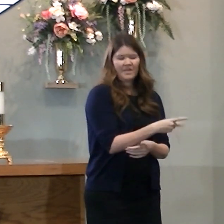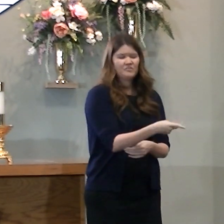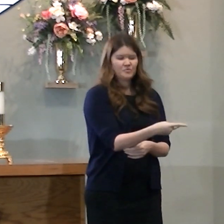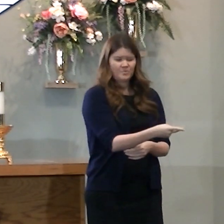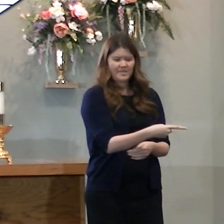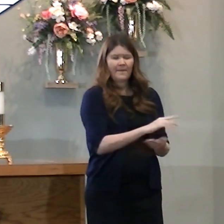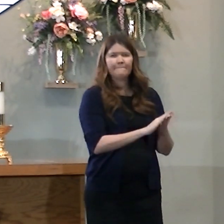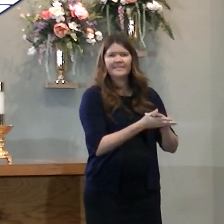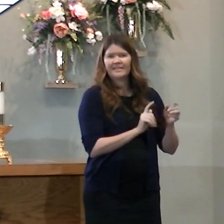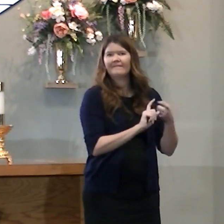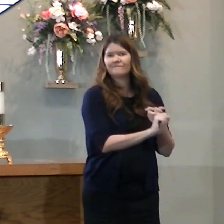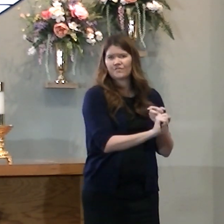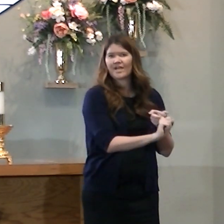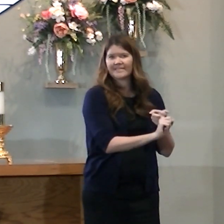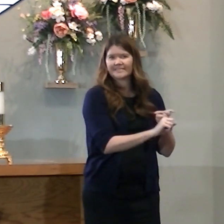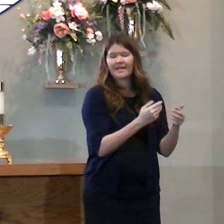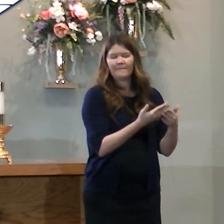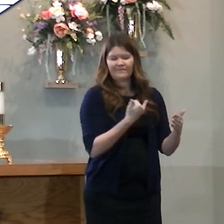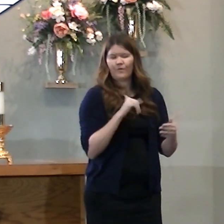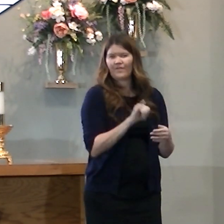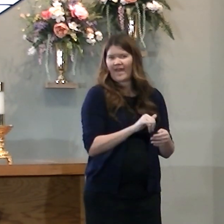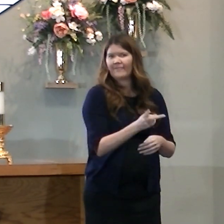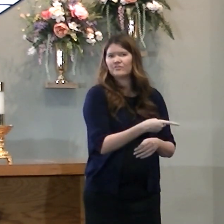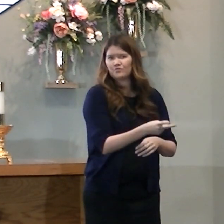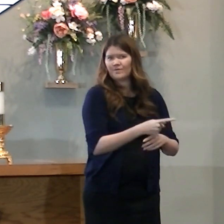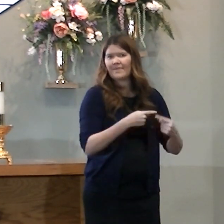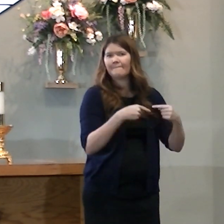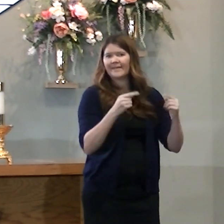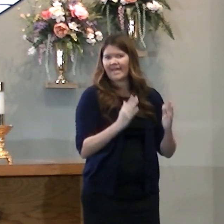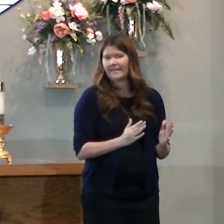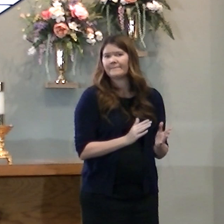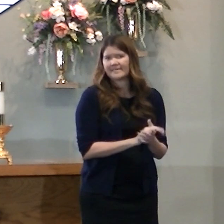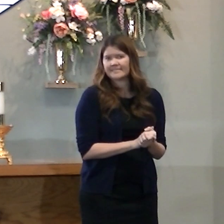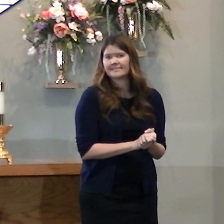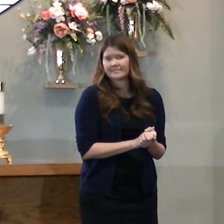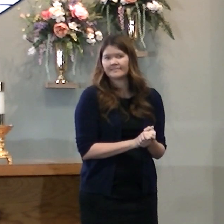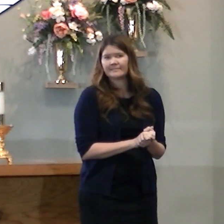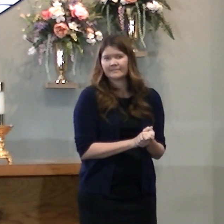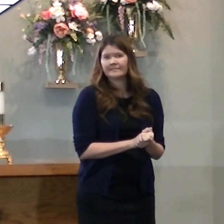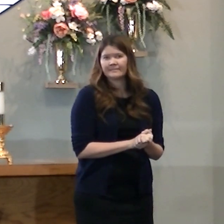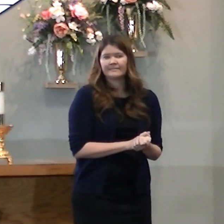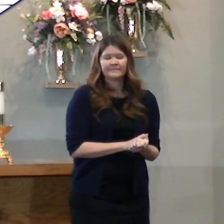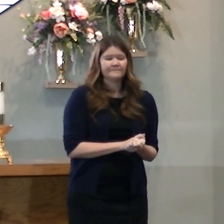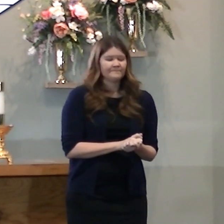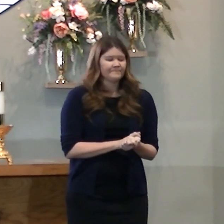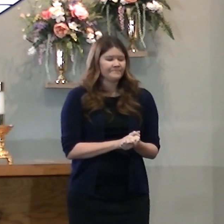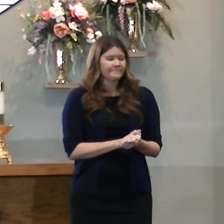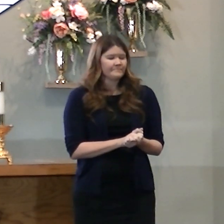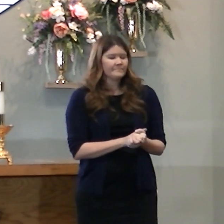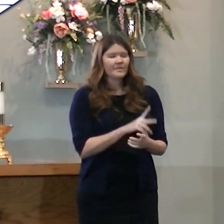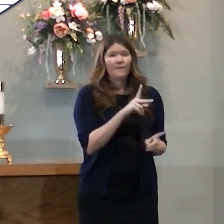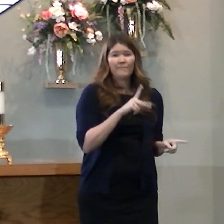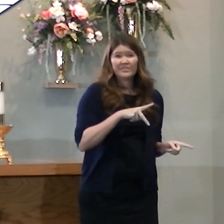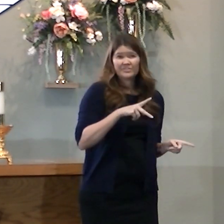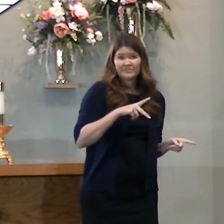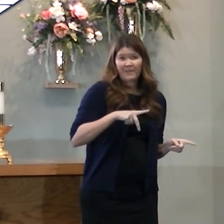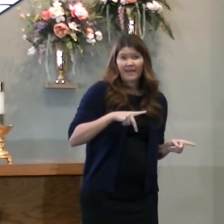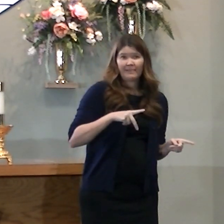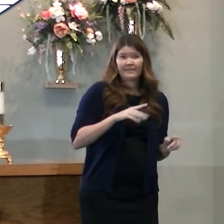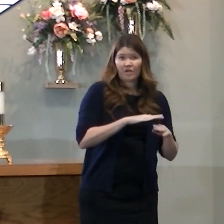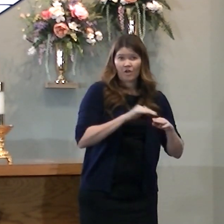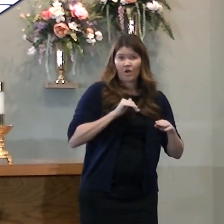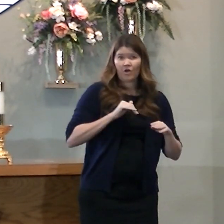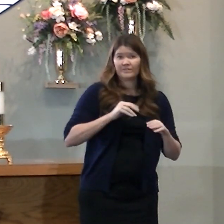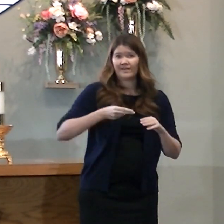very day, for before they had been at enmity with each other. Pilate then called together